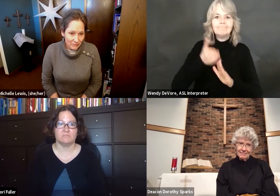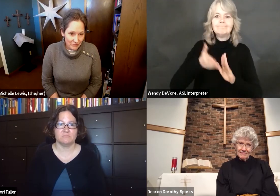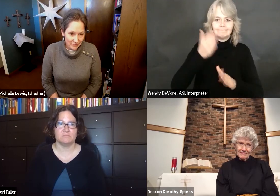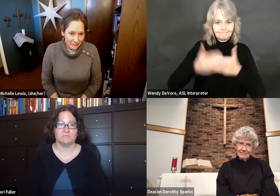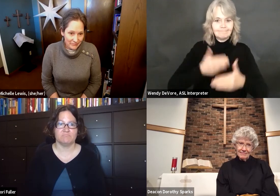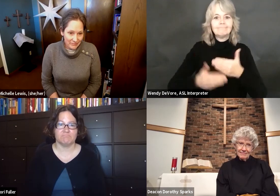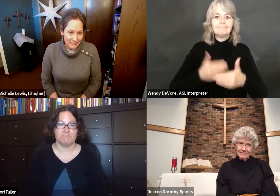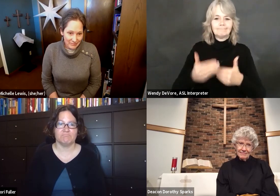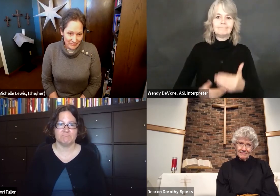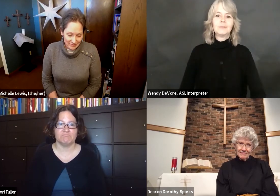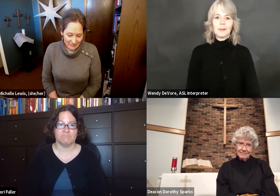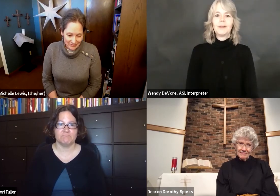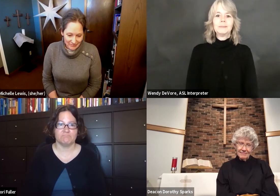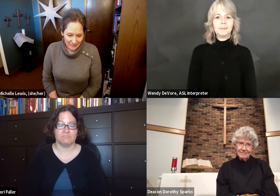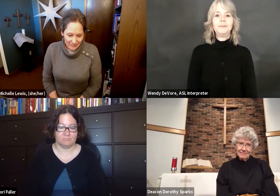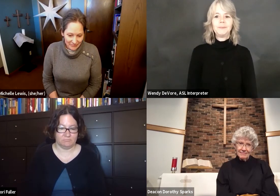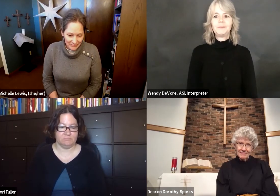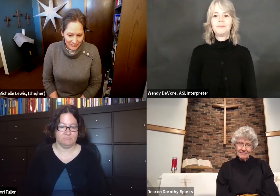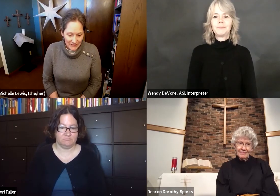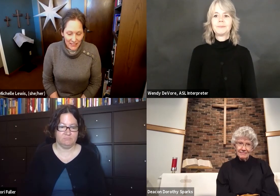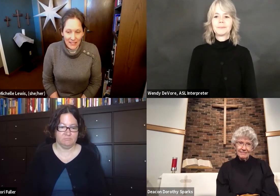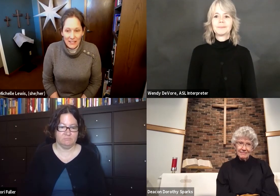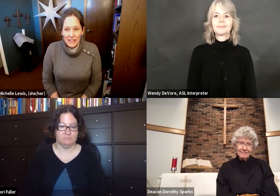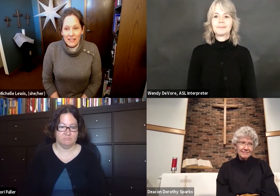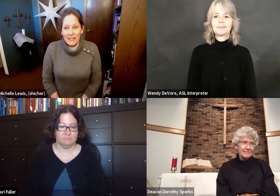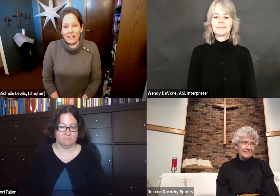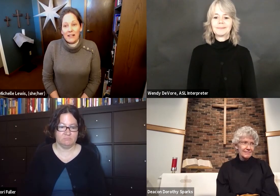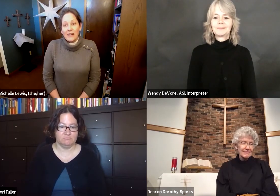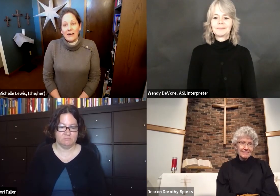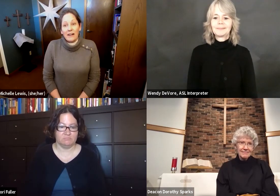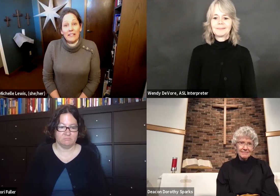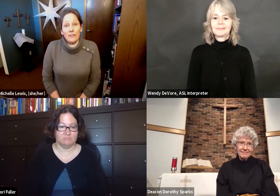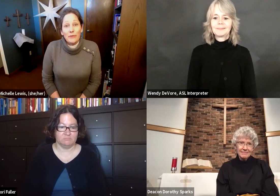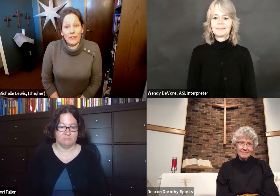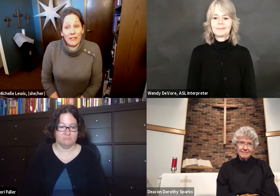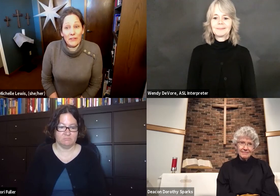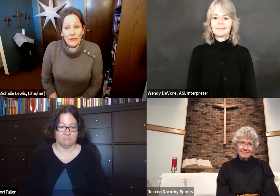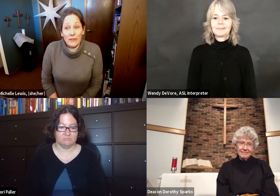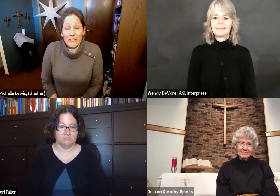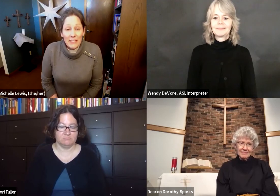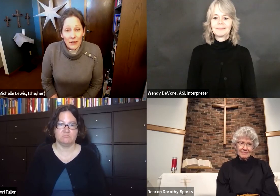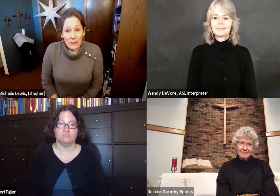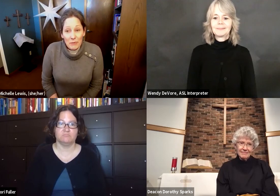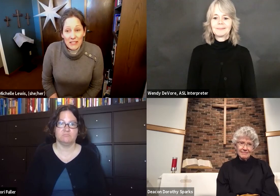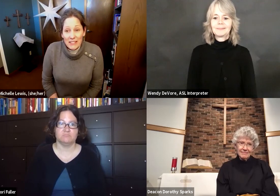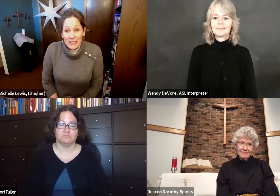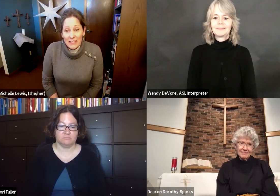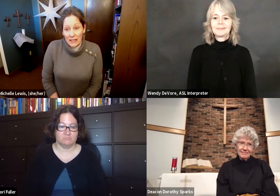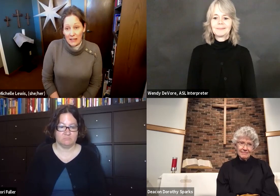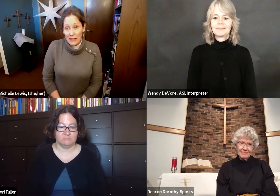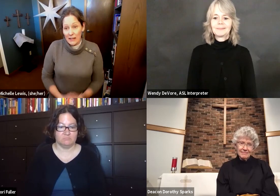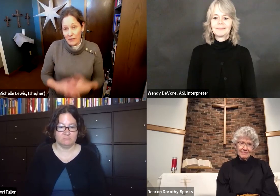All right, So with all those announcements